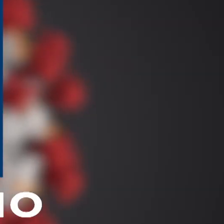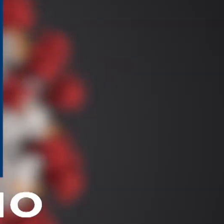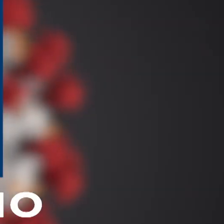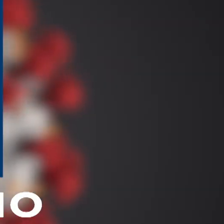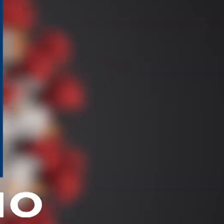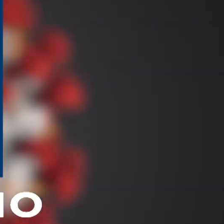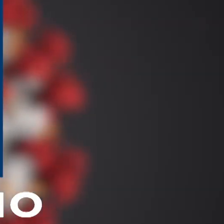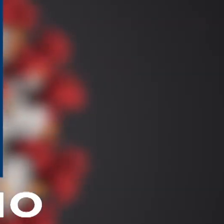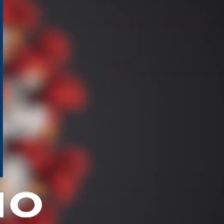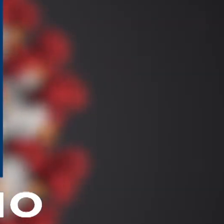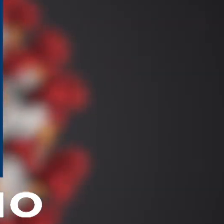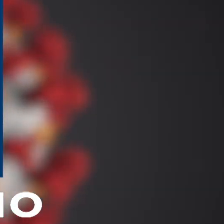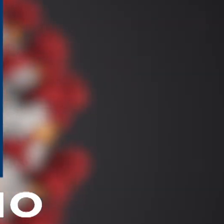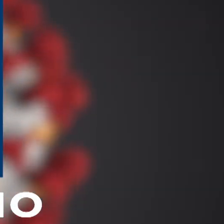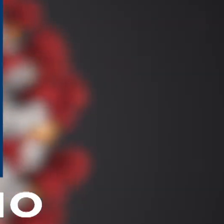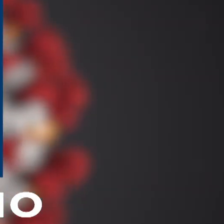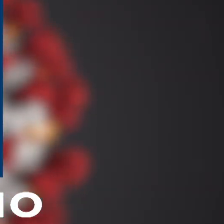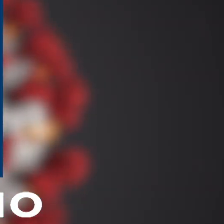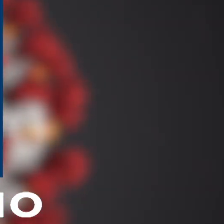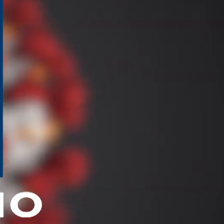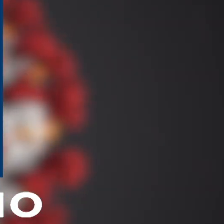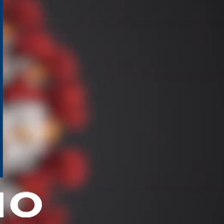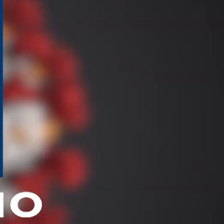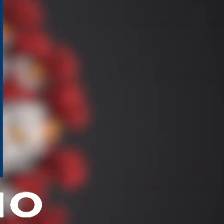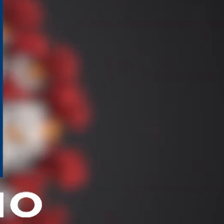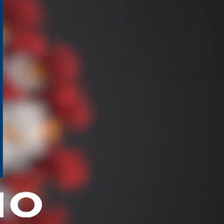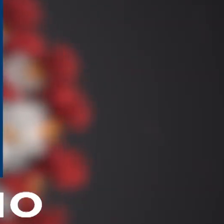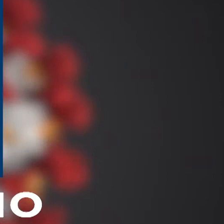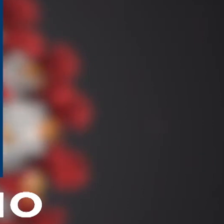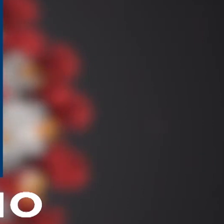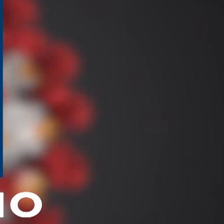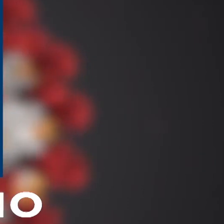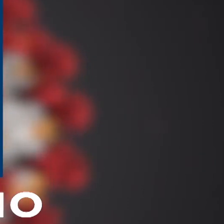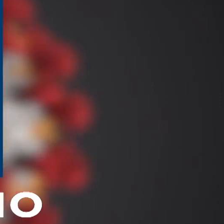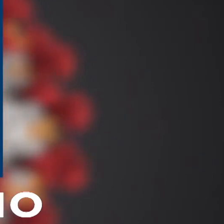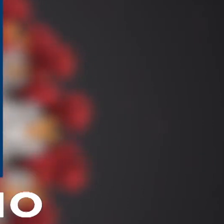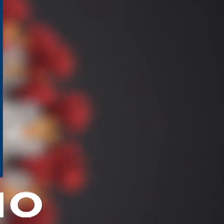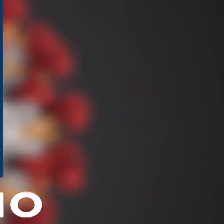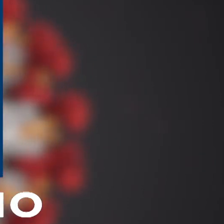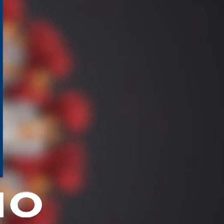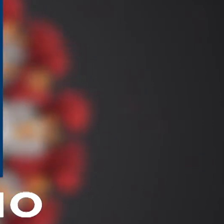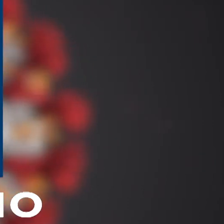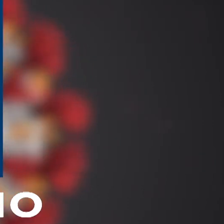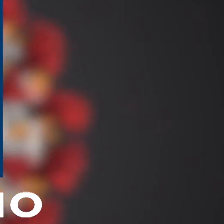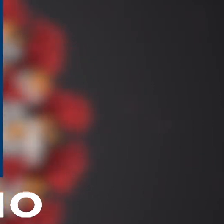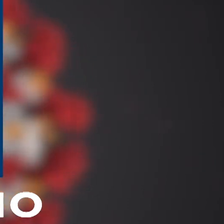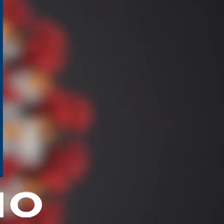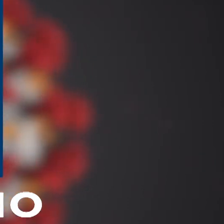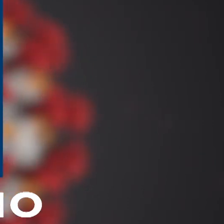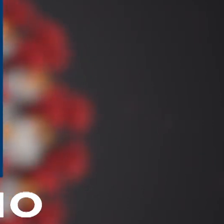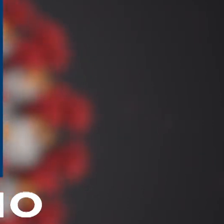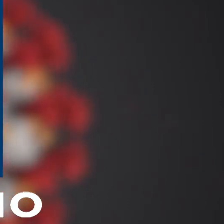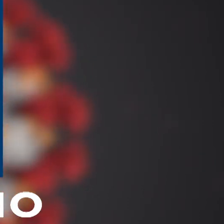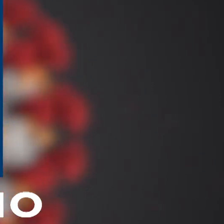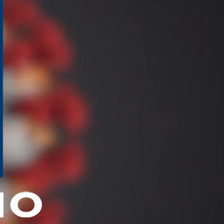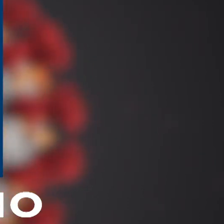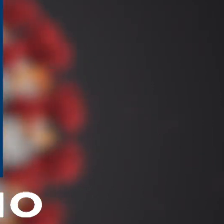For the latest information regarding the COVID-19 pandemic in Cupertino, please visit